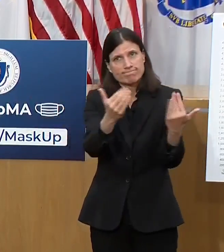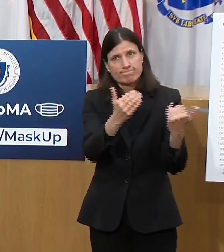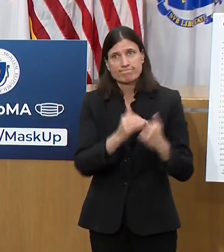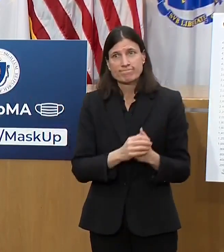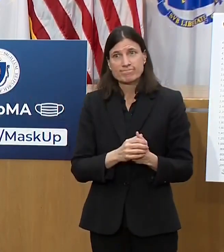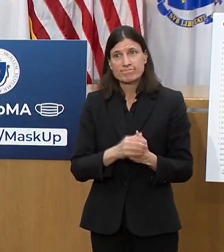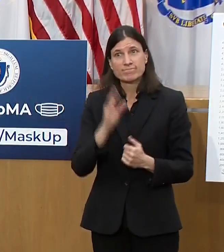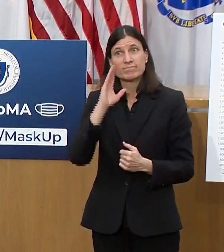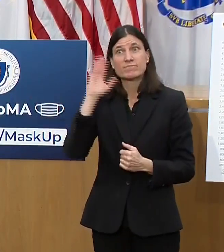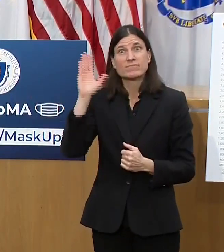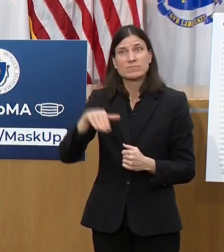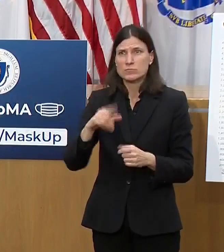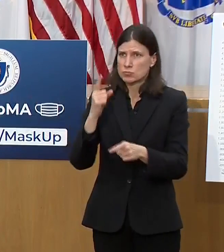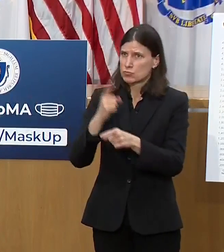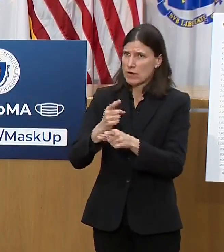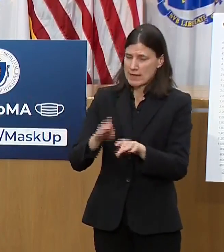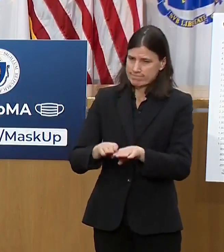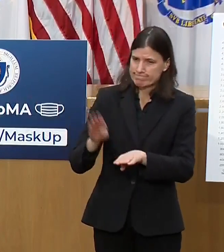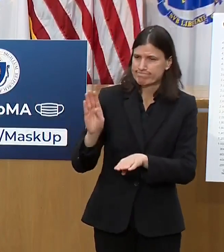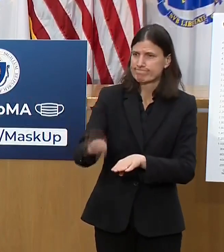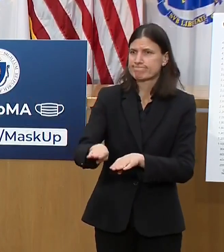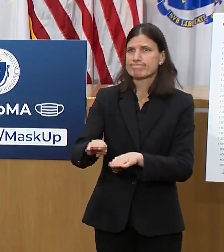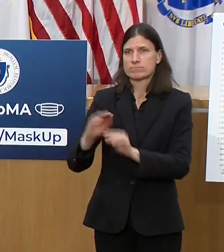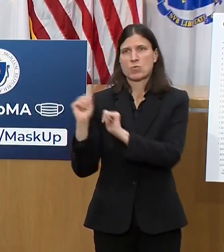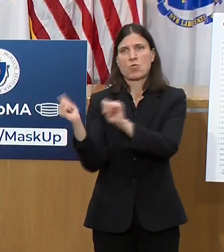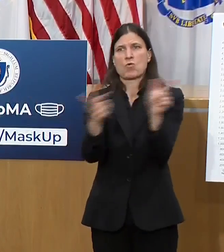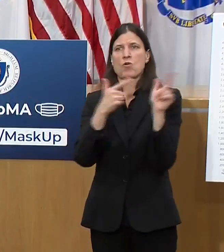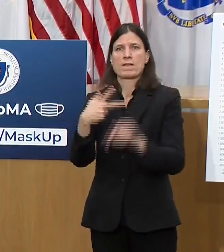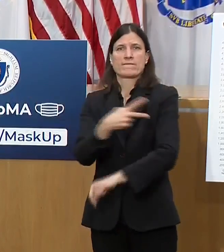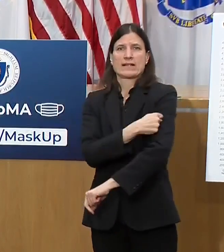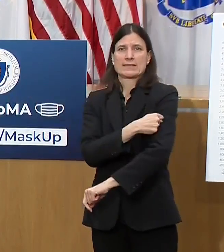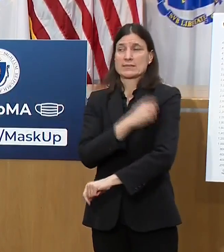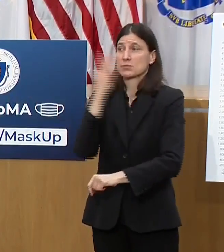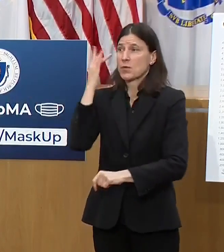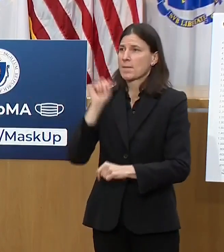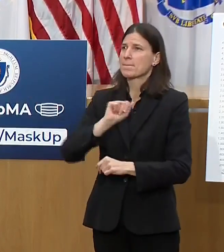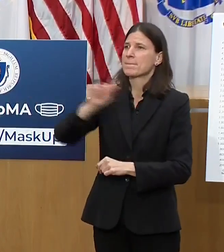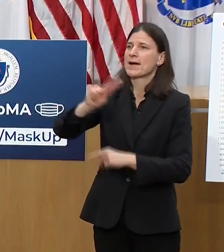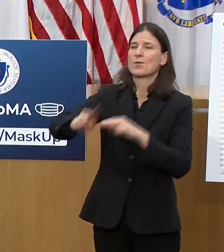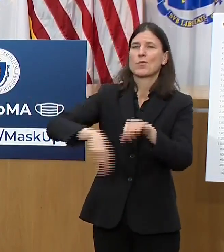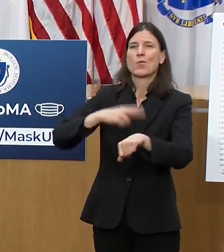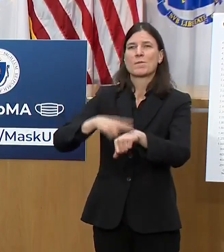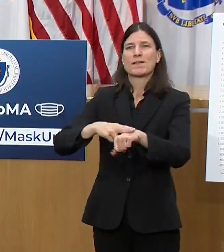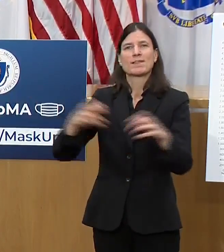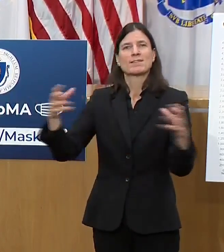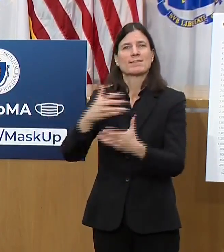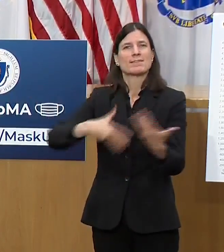right direction in moving us back to the life prior to the pandemic.